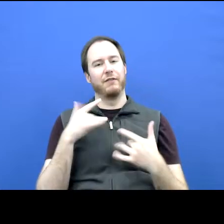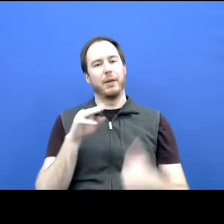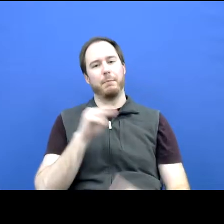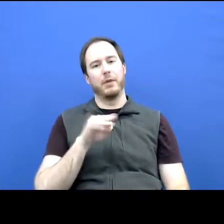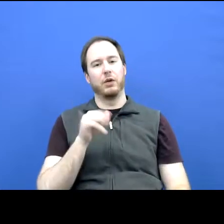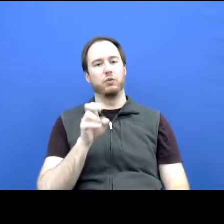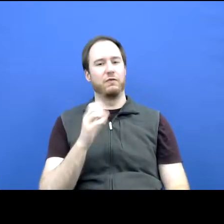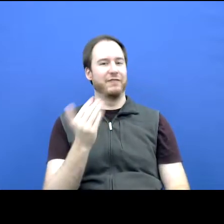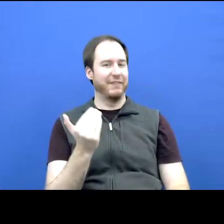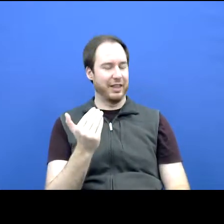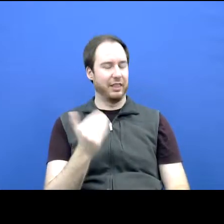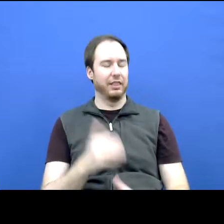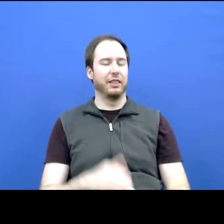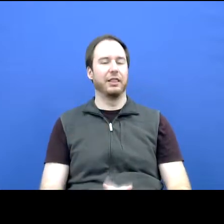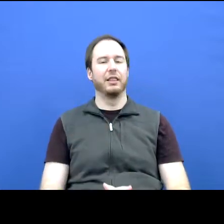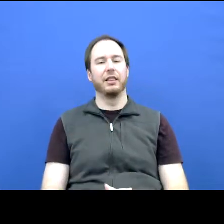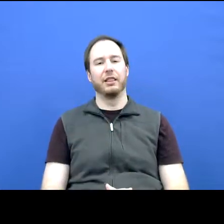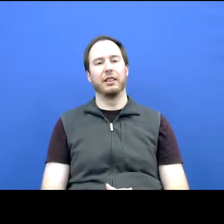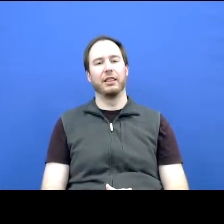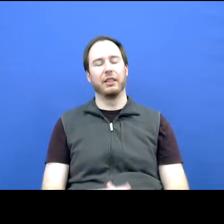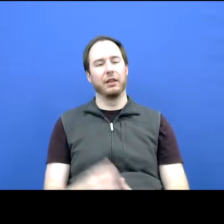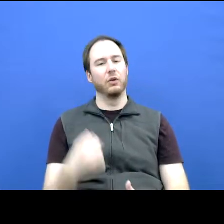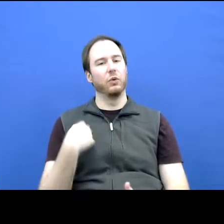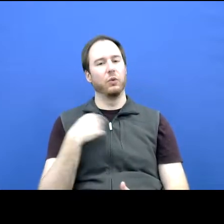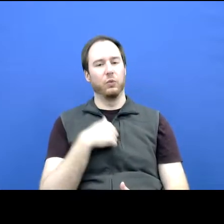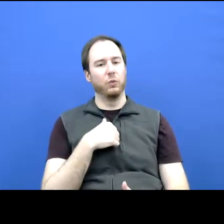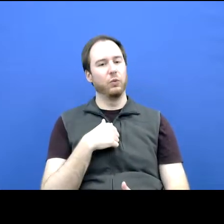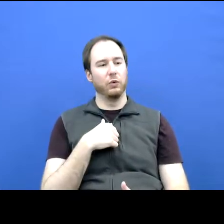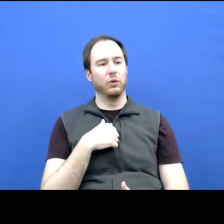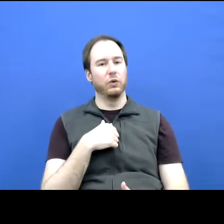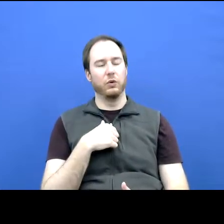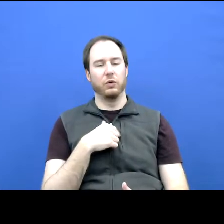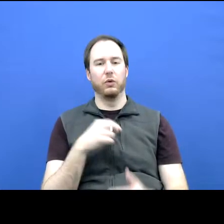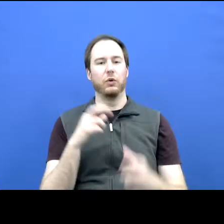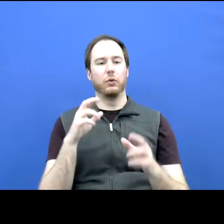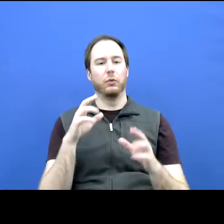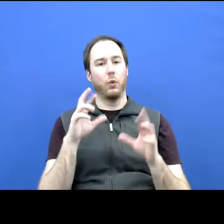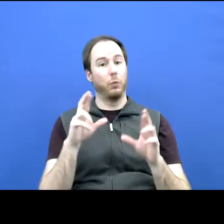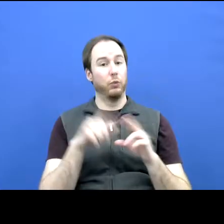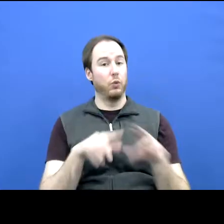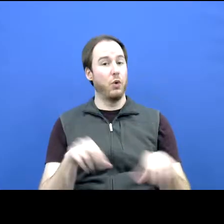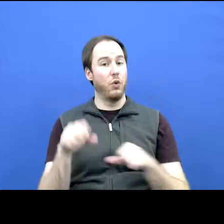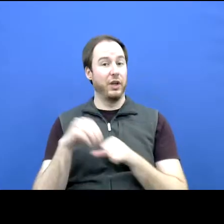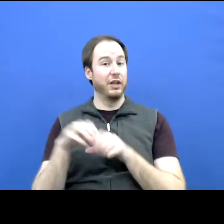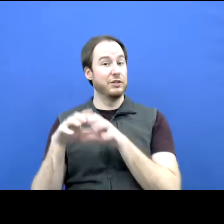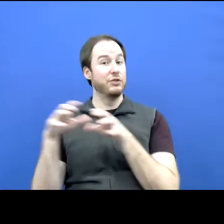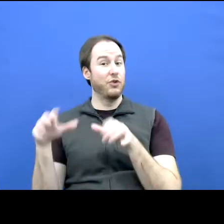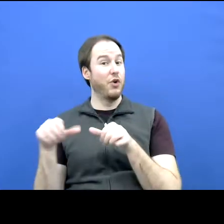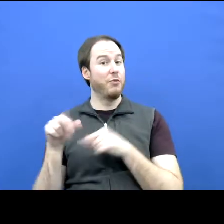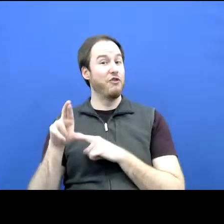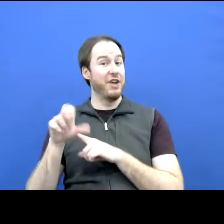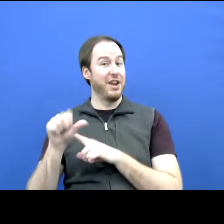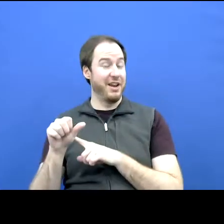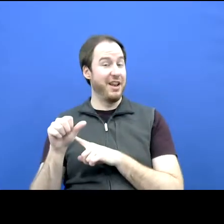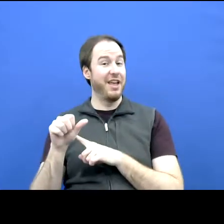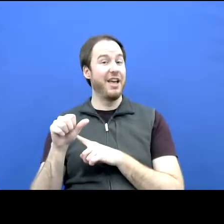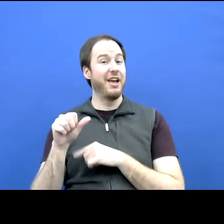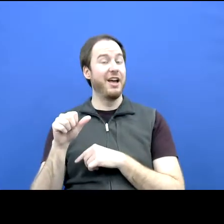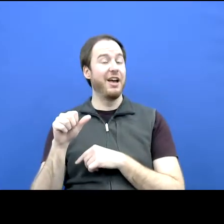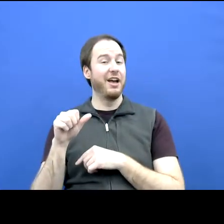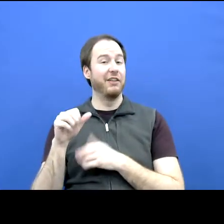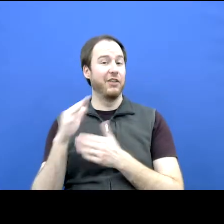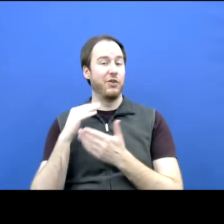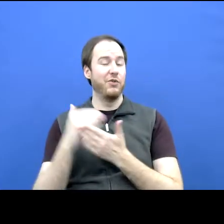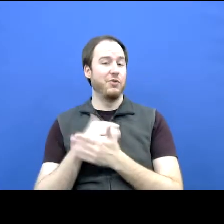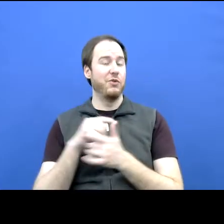15th. And we are looking to hold it in the Dome Arena through that new CBA that we